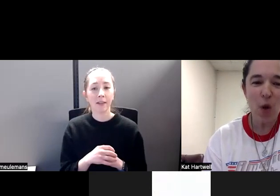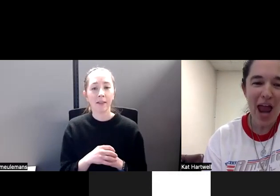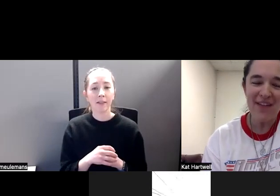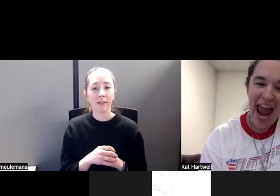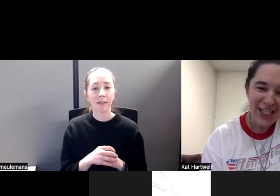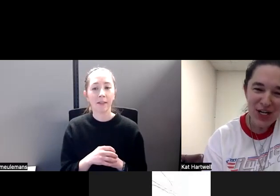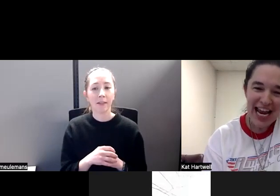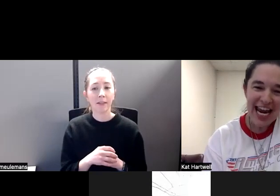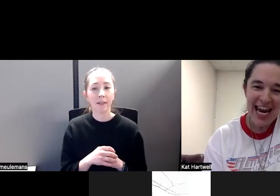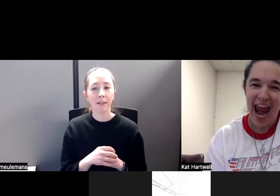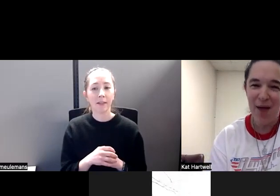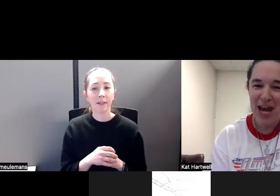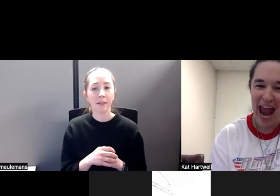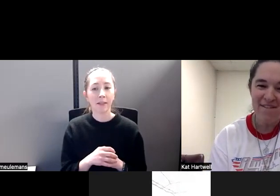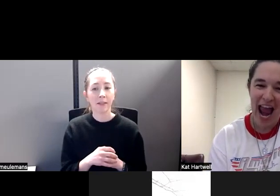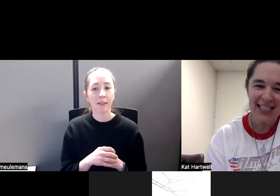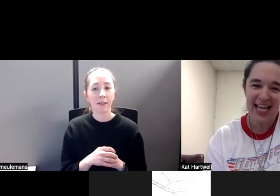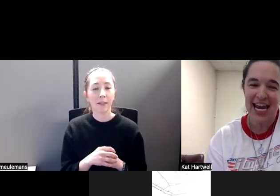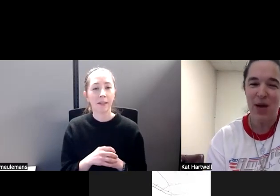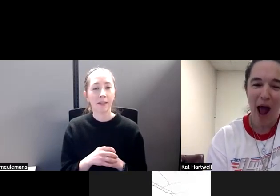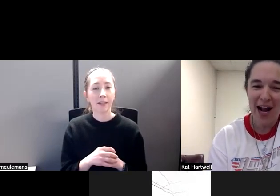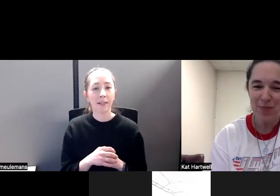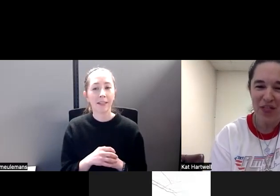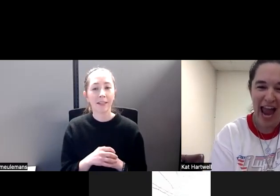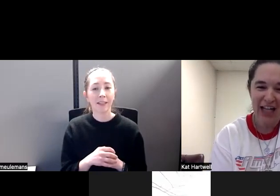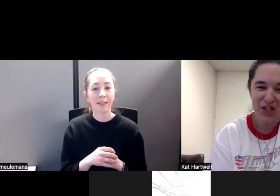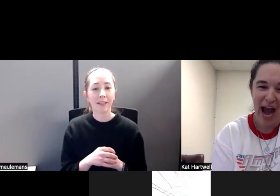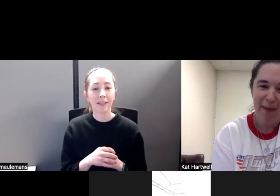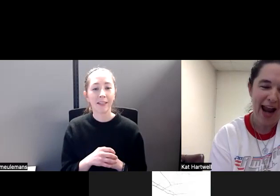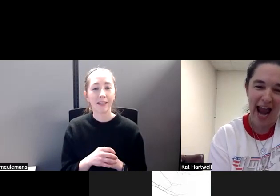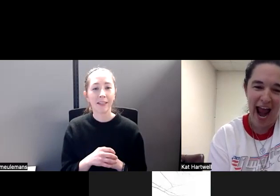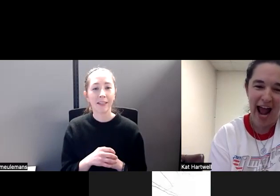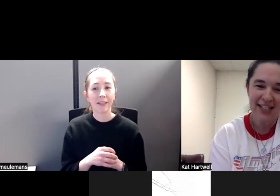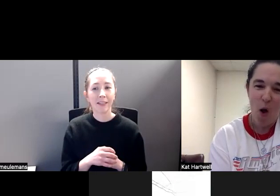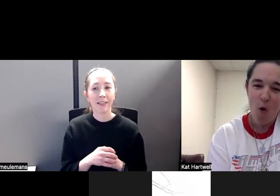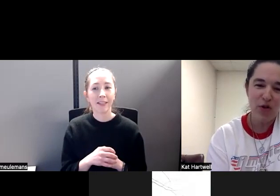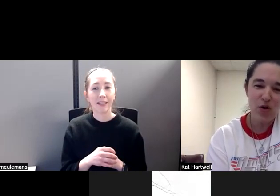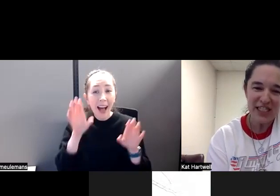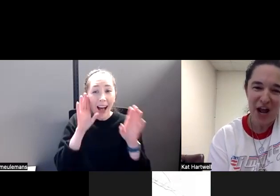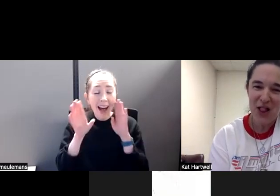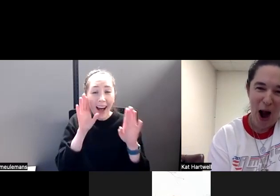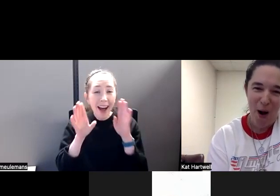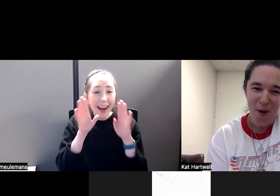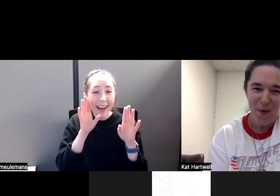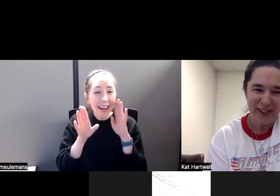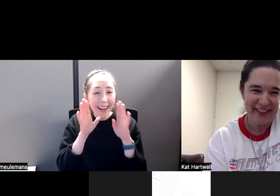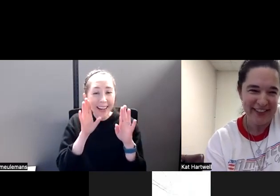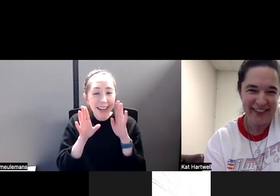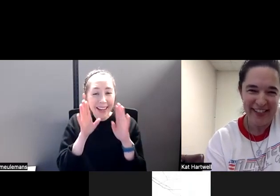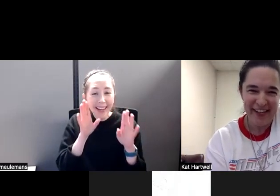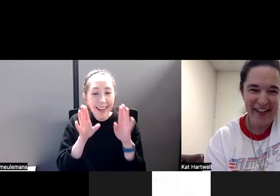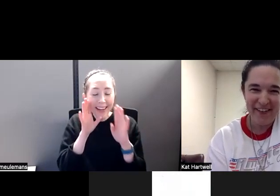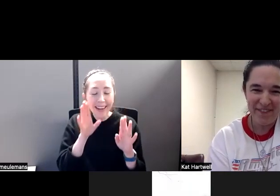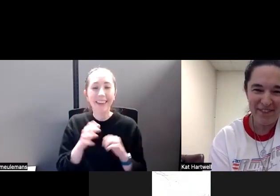it. Okay, so we have Ashley and we have Tim. Welcome to the Cat Jail Podcast. Hi.